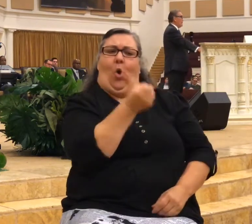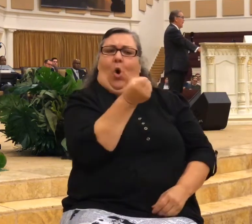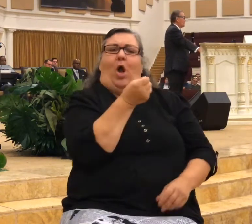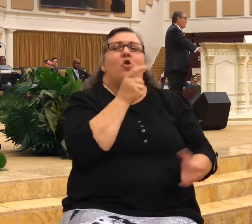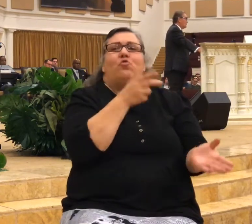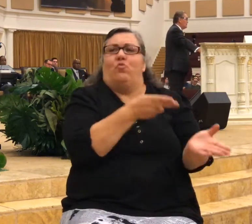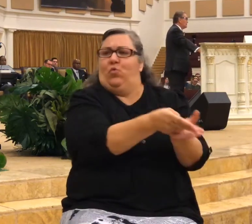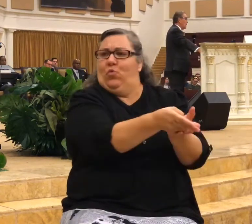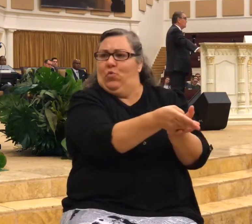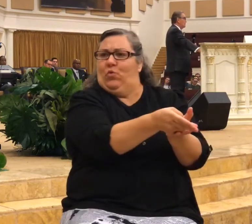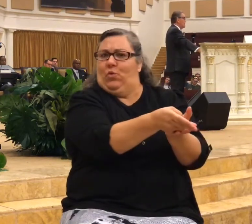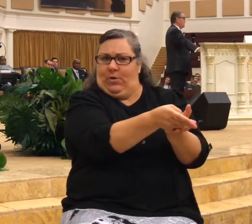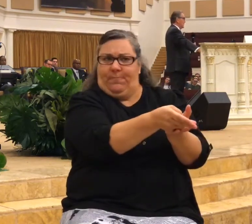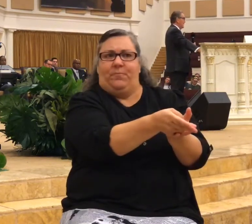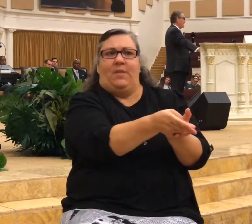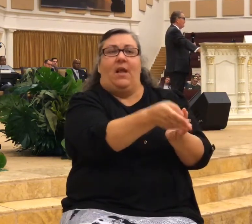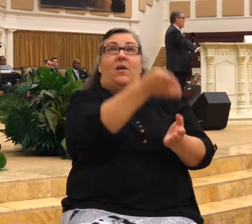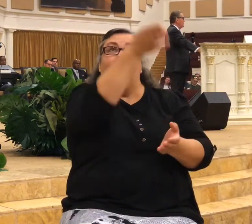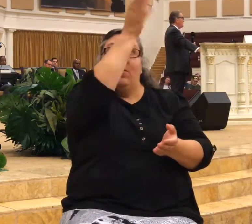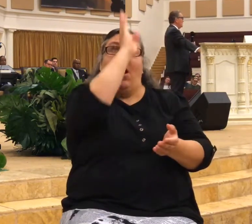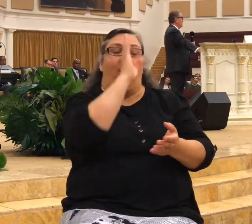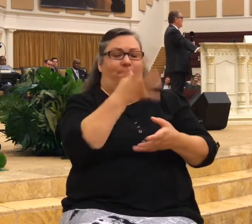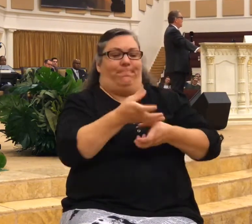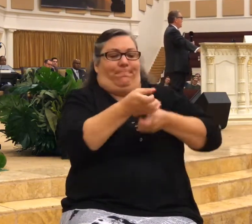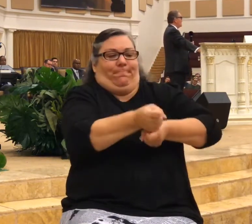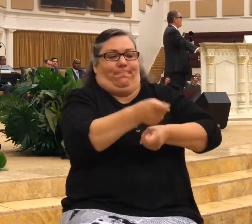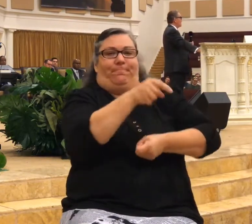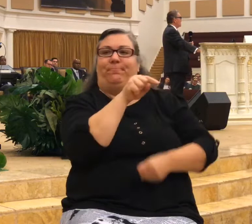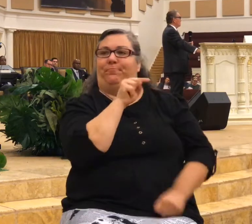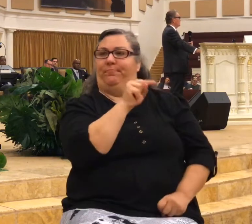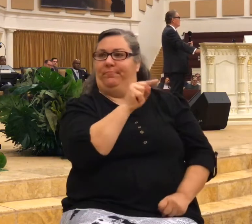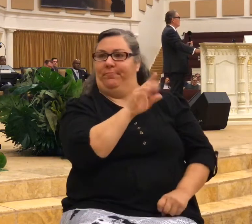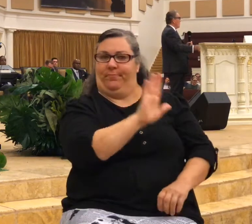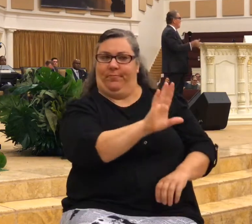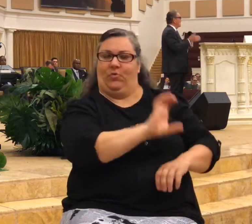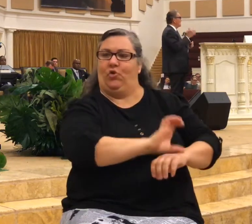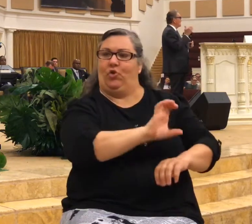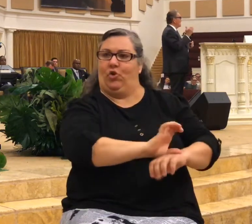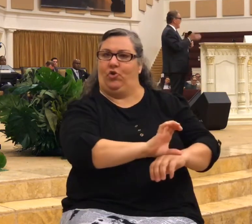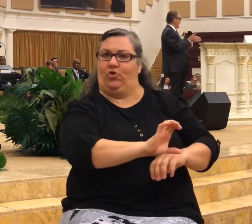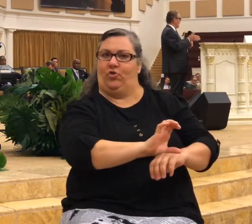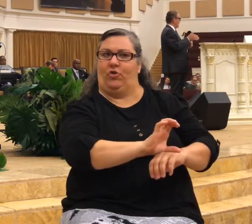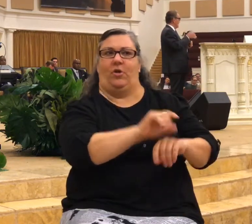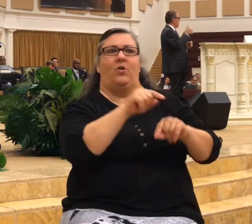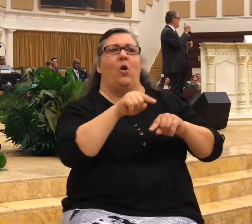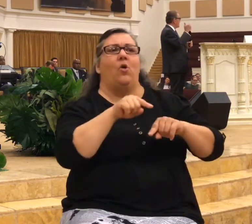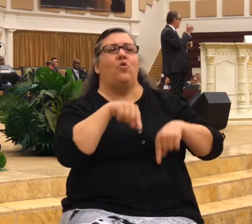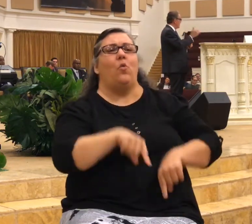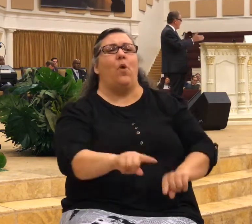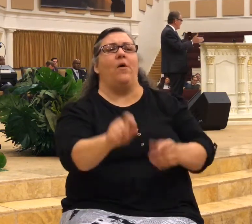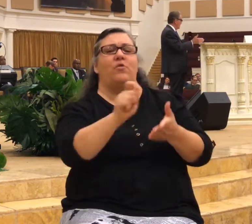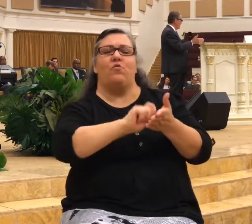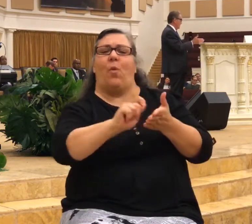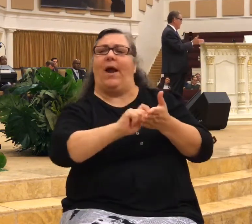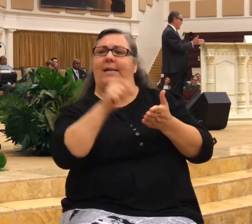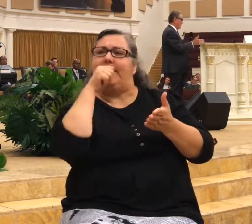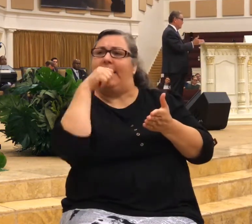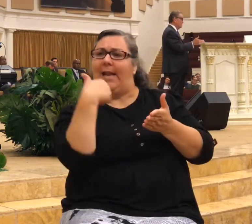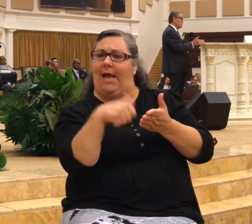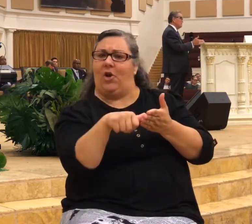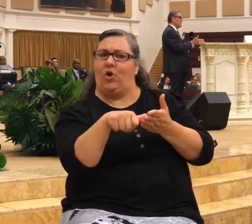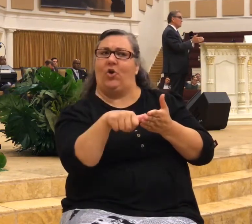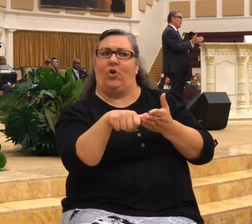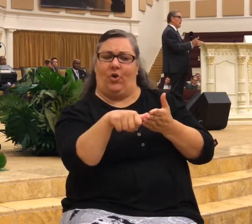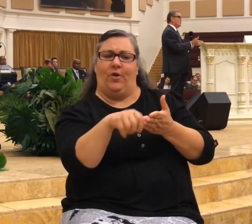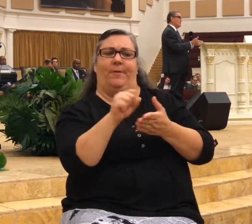people that God could put his confidence in. And in the process of writing this letter, addressing the church in